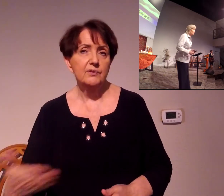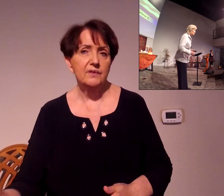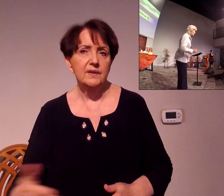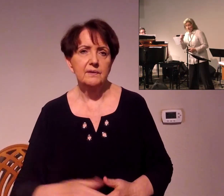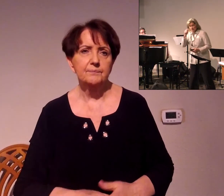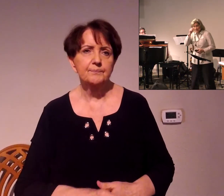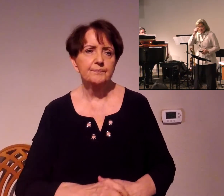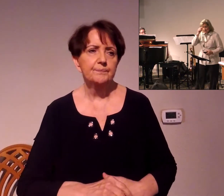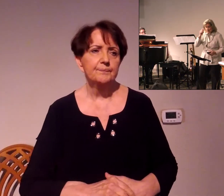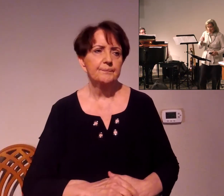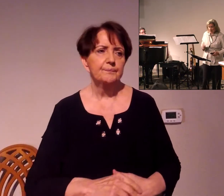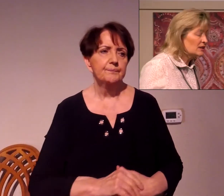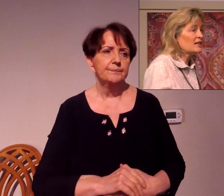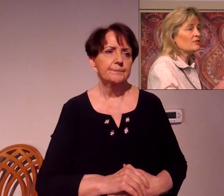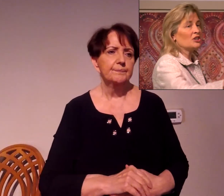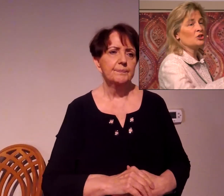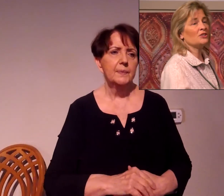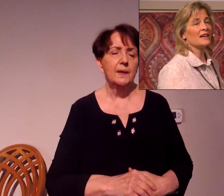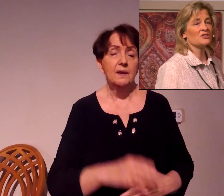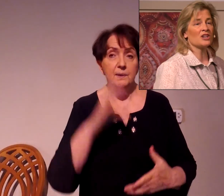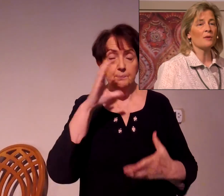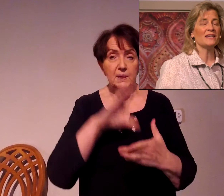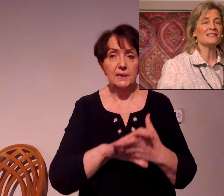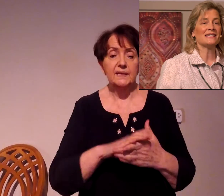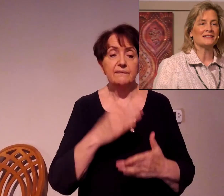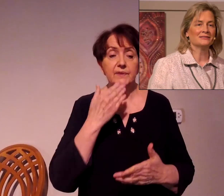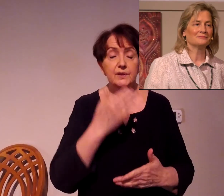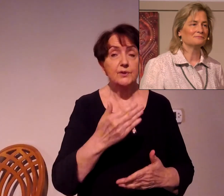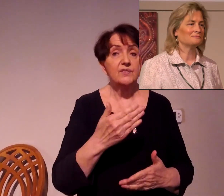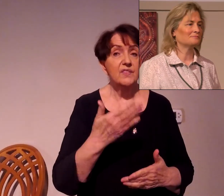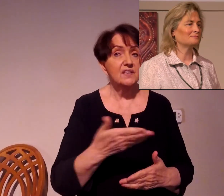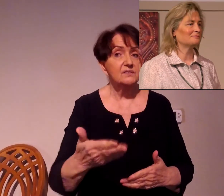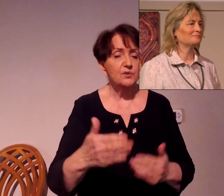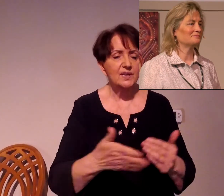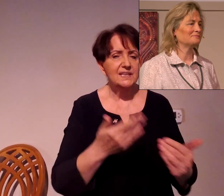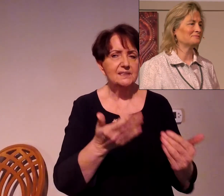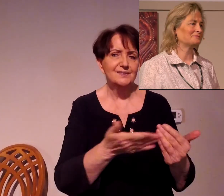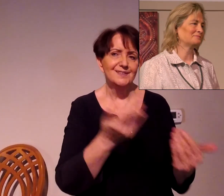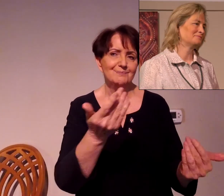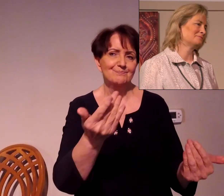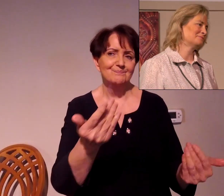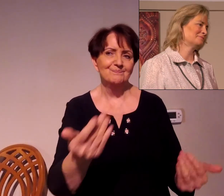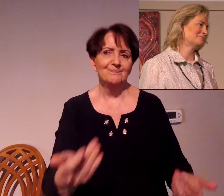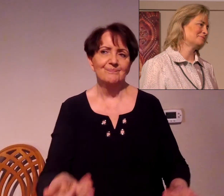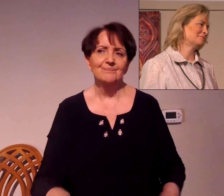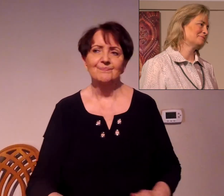it. Believe that good things come easy.